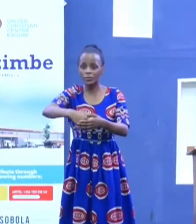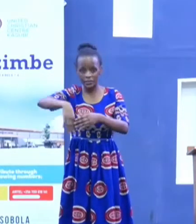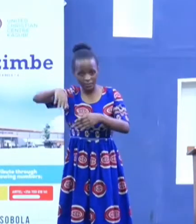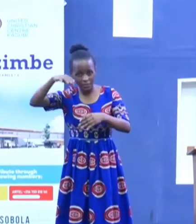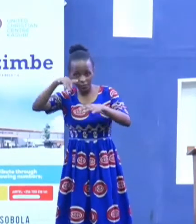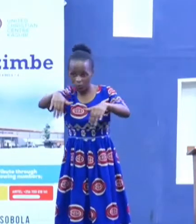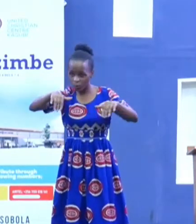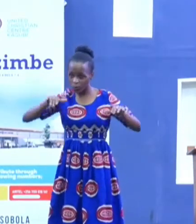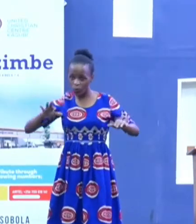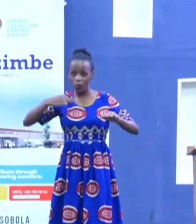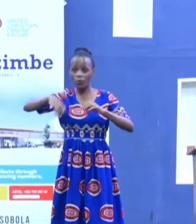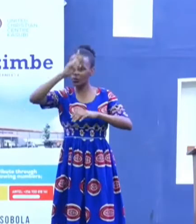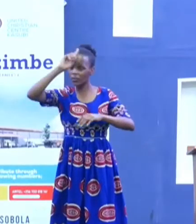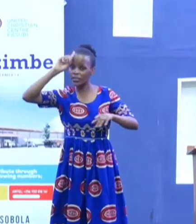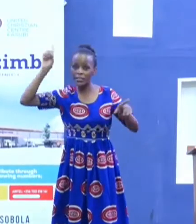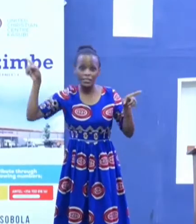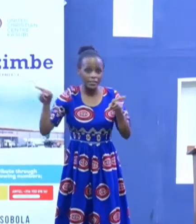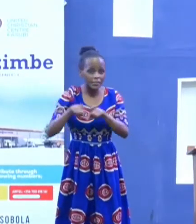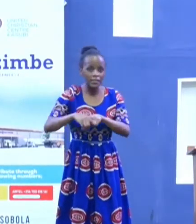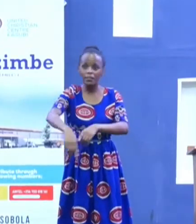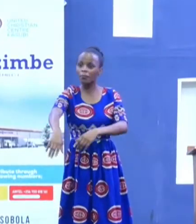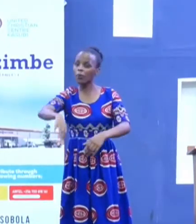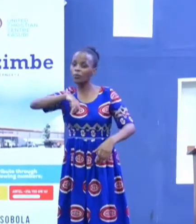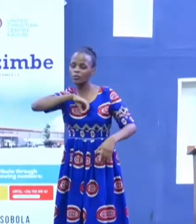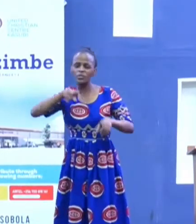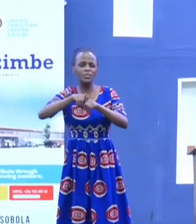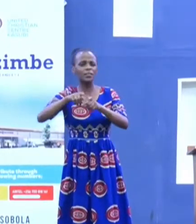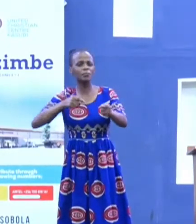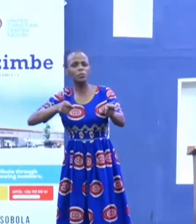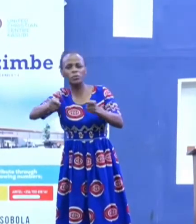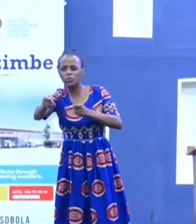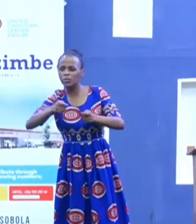whether thrones or dominions